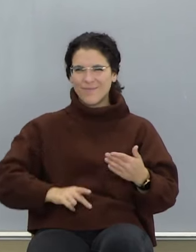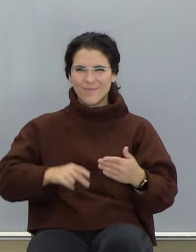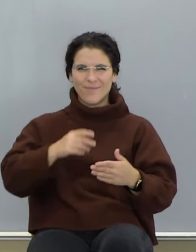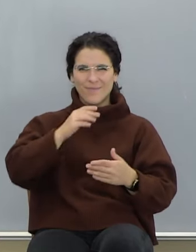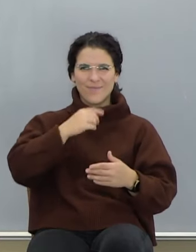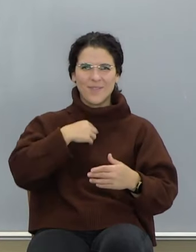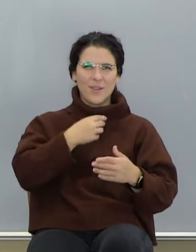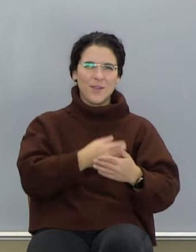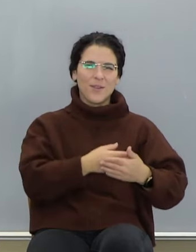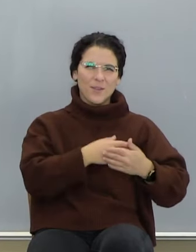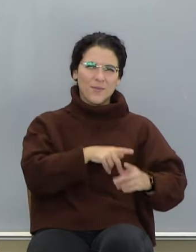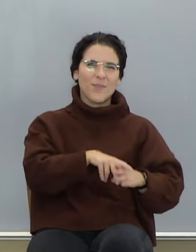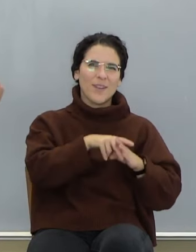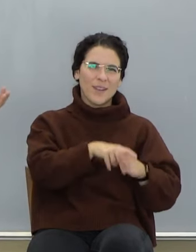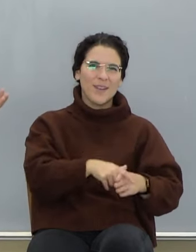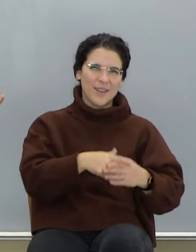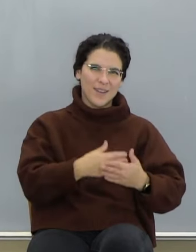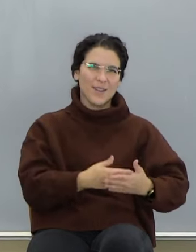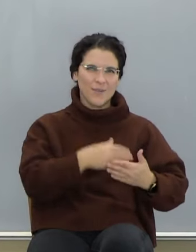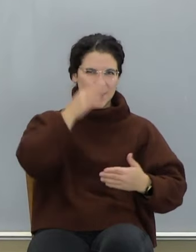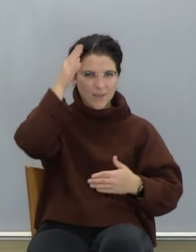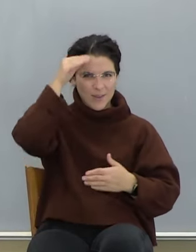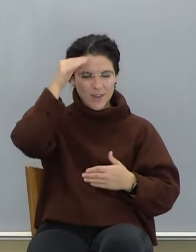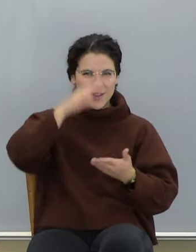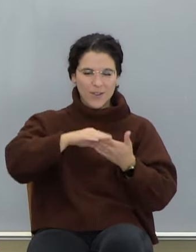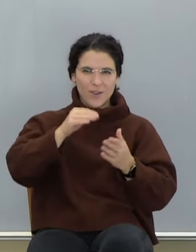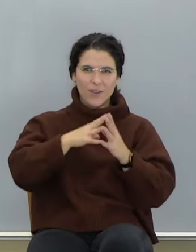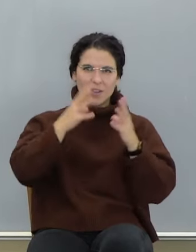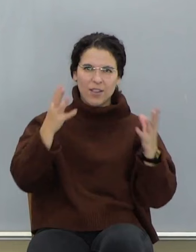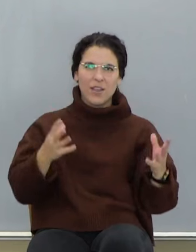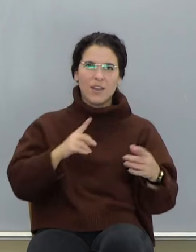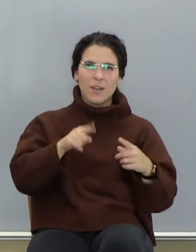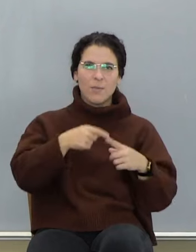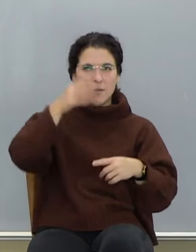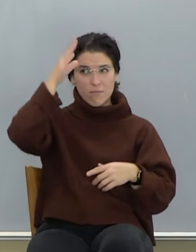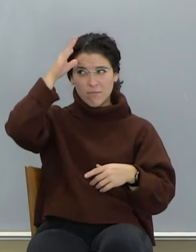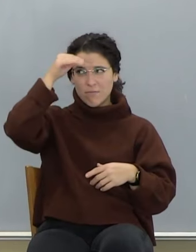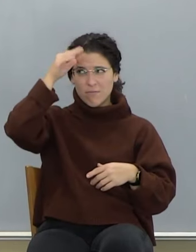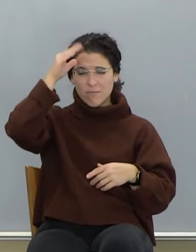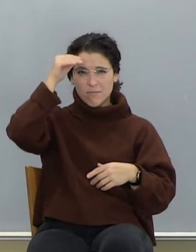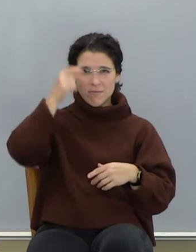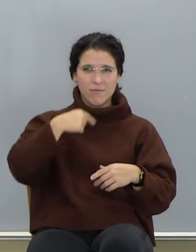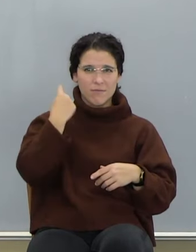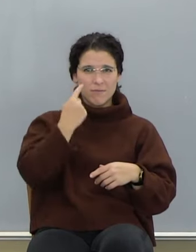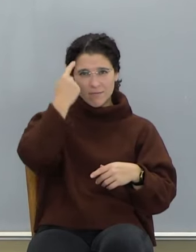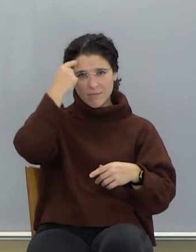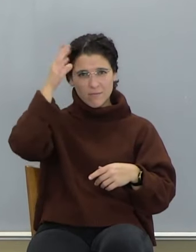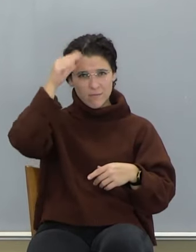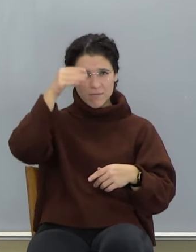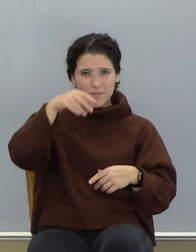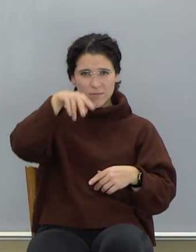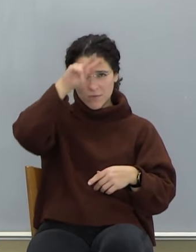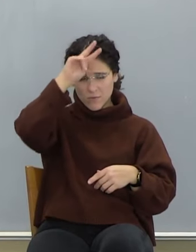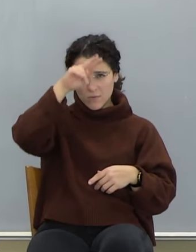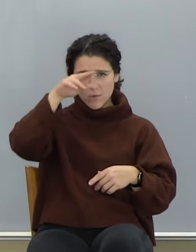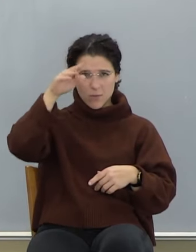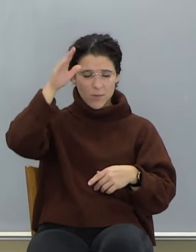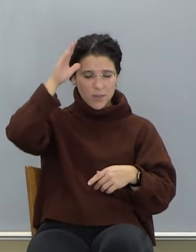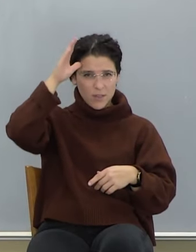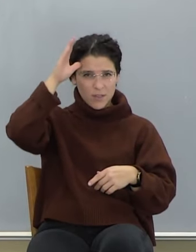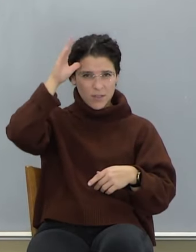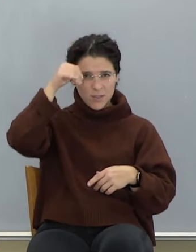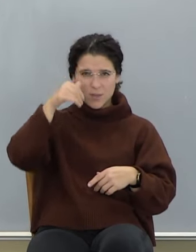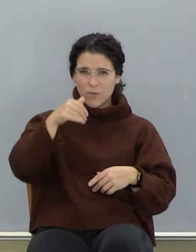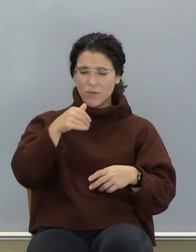donkeys. I've learned a lot about donkeys. I've always thought donkeys are stupid, difficult,